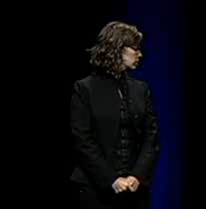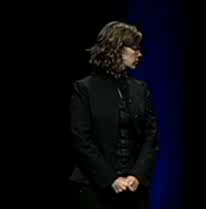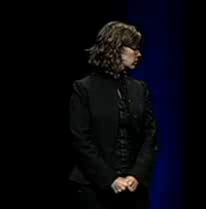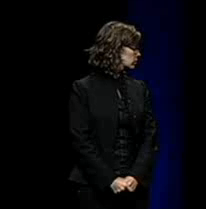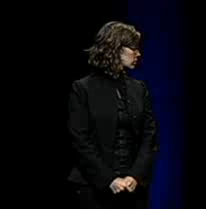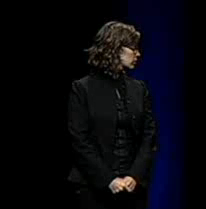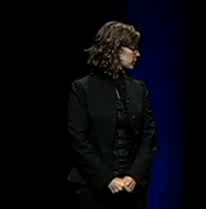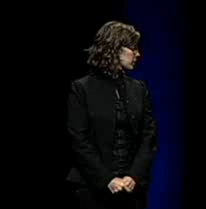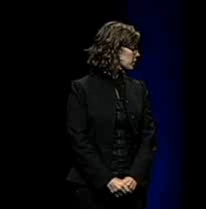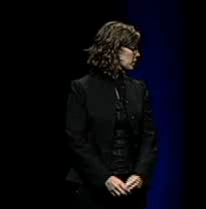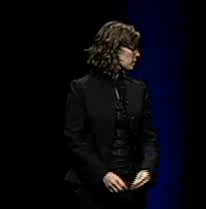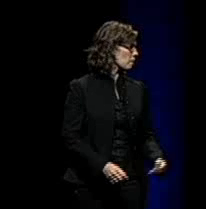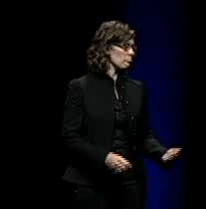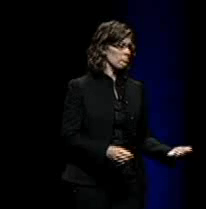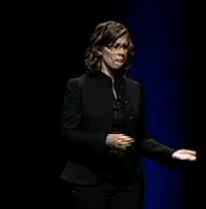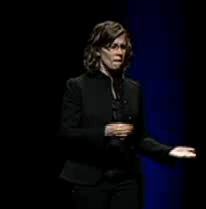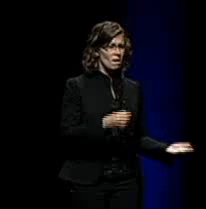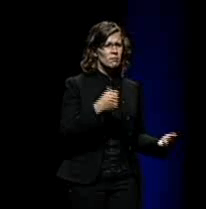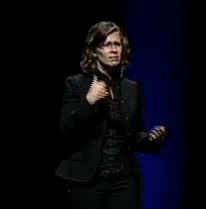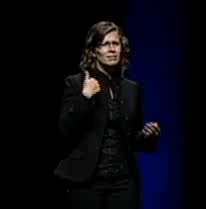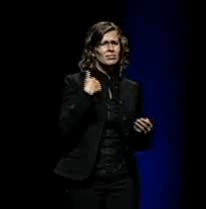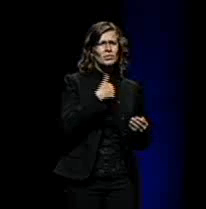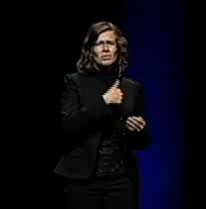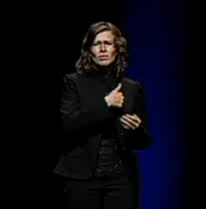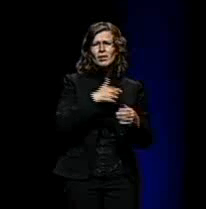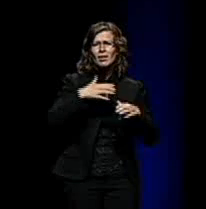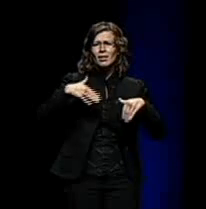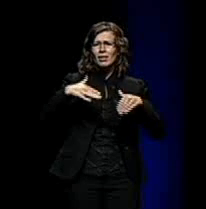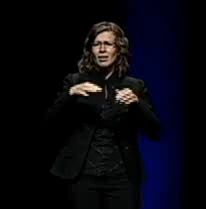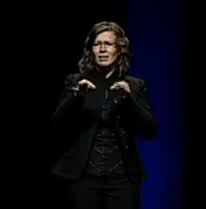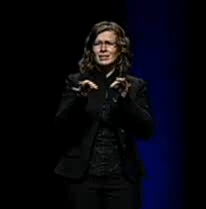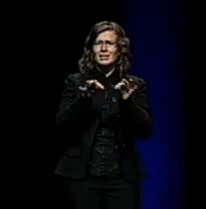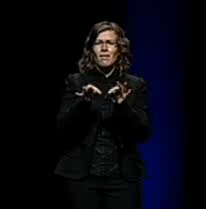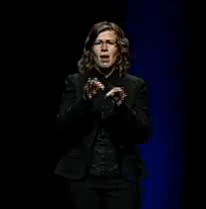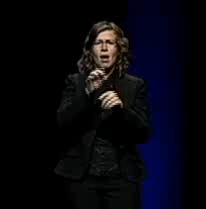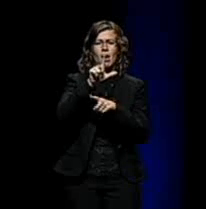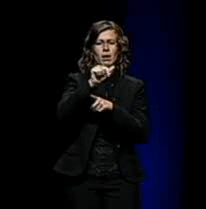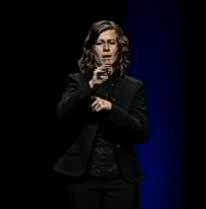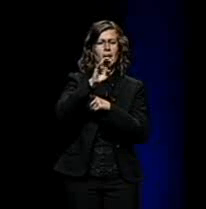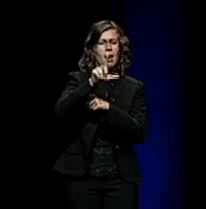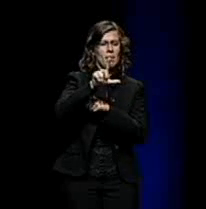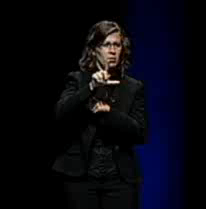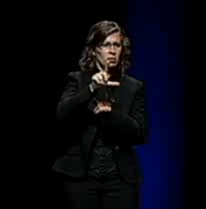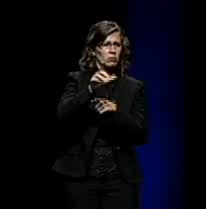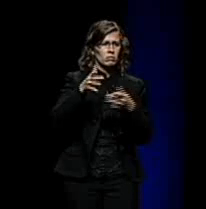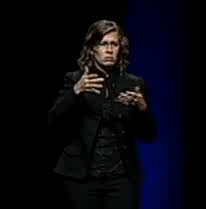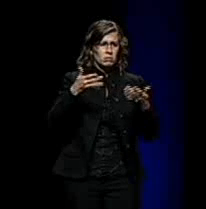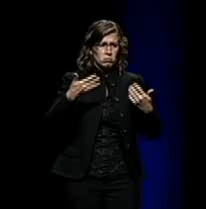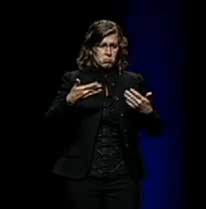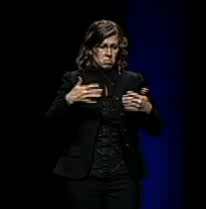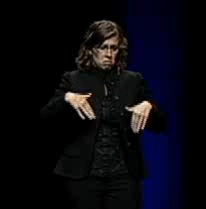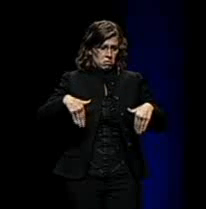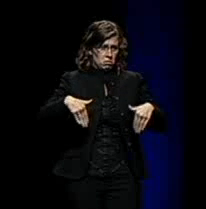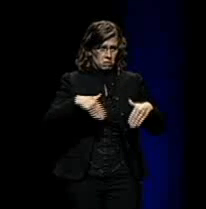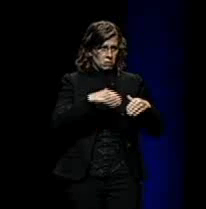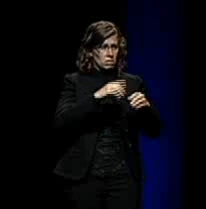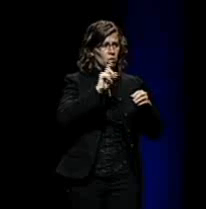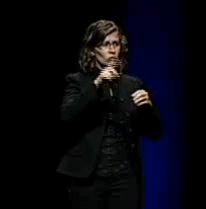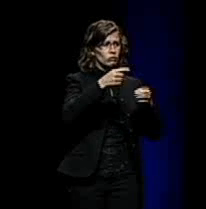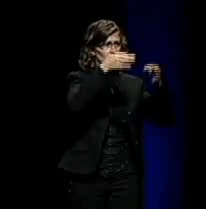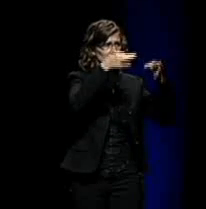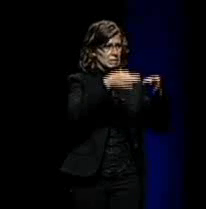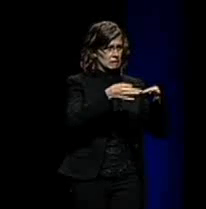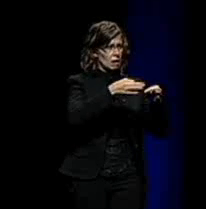We haven't defined labels yet, okay? All we've said is that there's 2 levels, at least 2 levels.